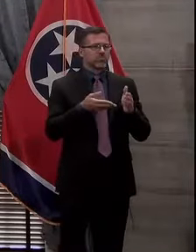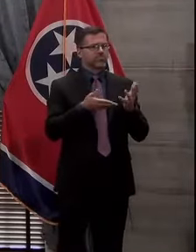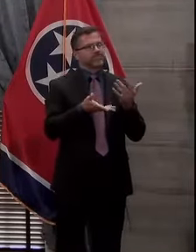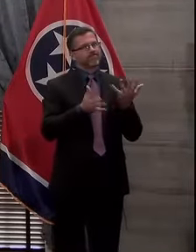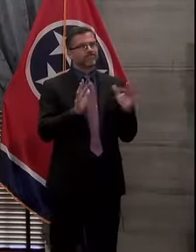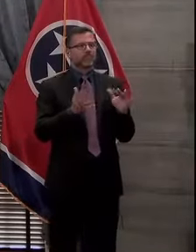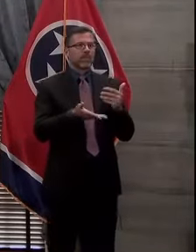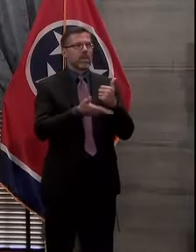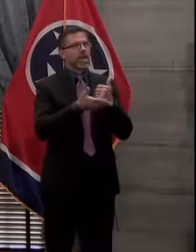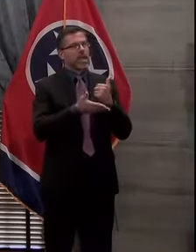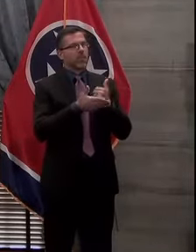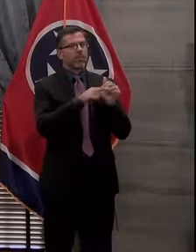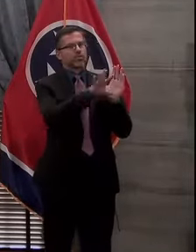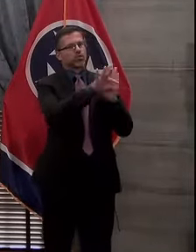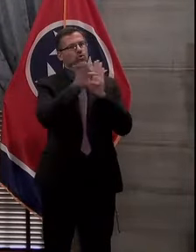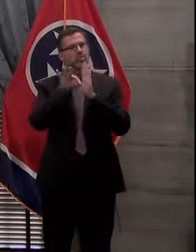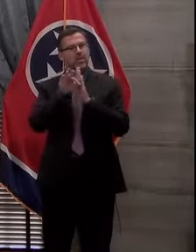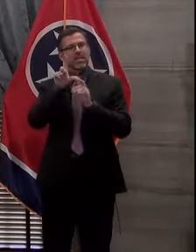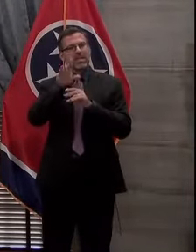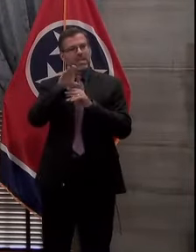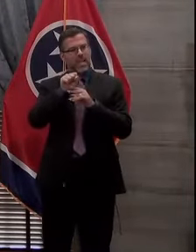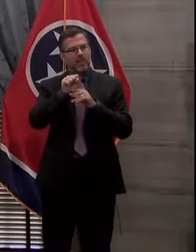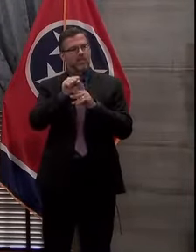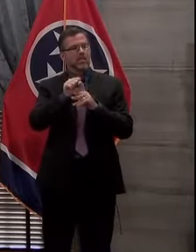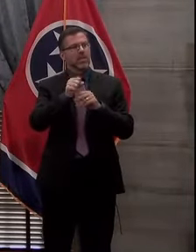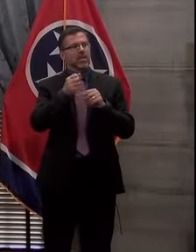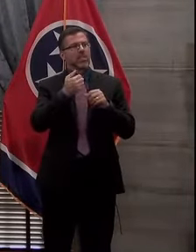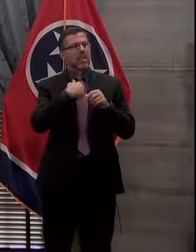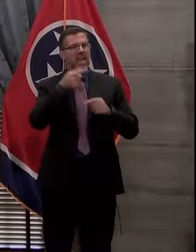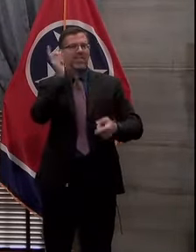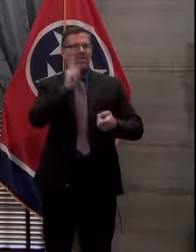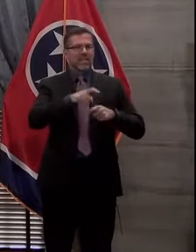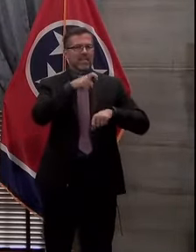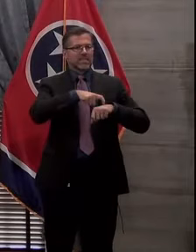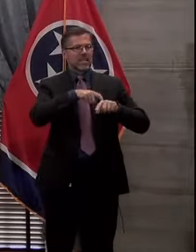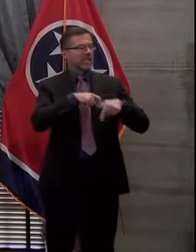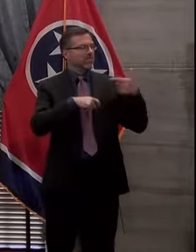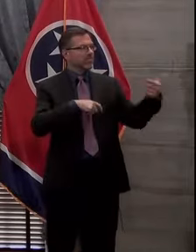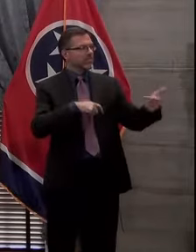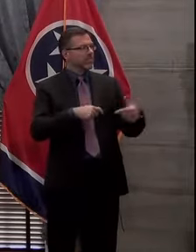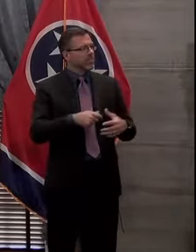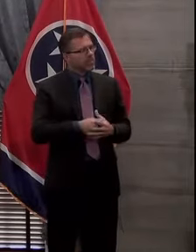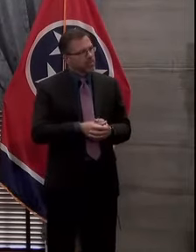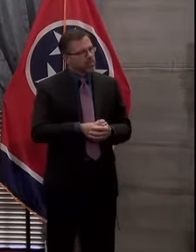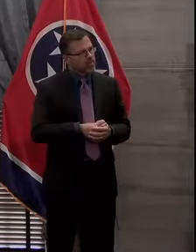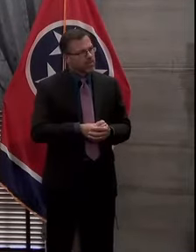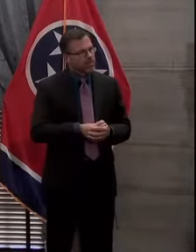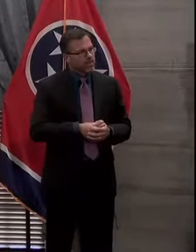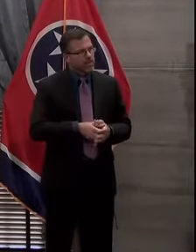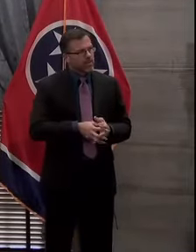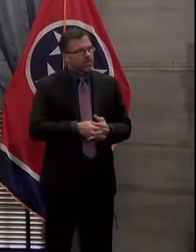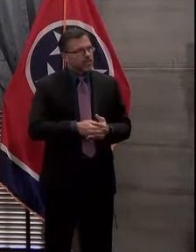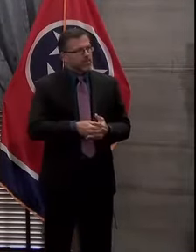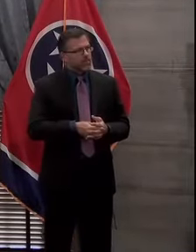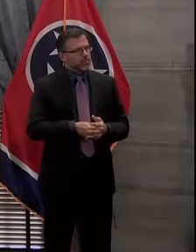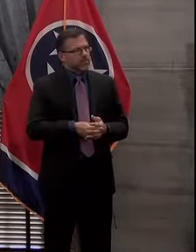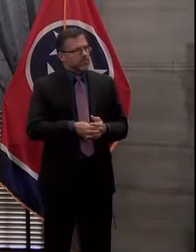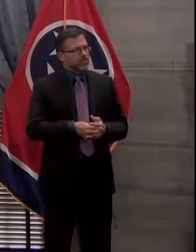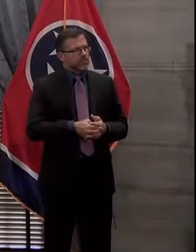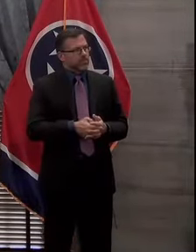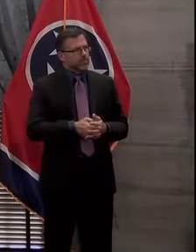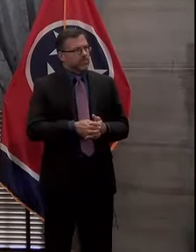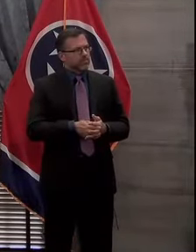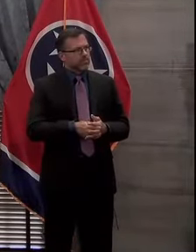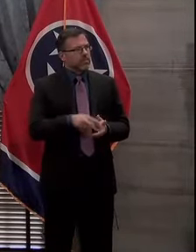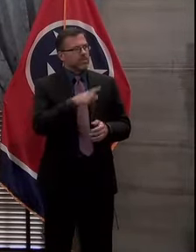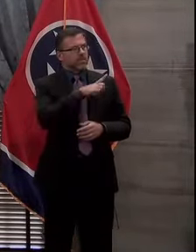direct tests to labs that have shorter times than longer times. Yes. Governor, the legislature recently appointed a study committee